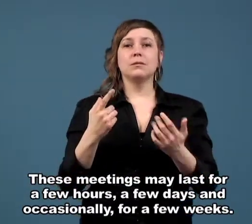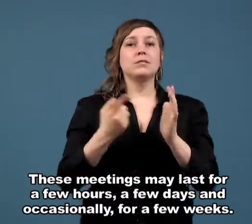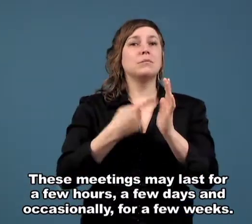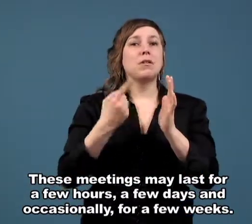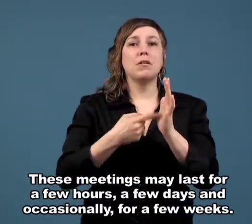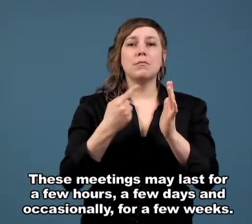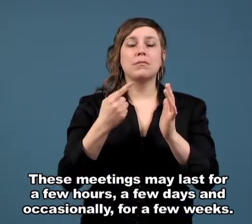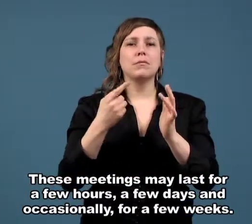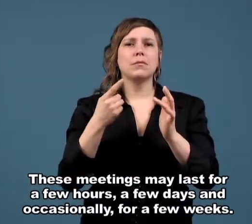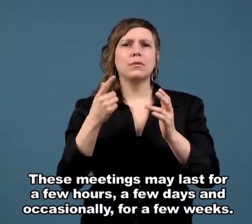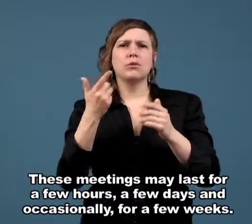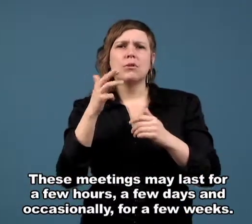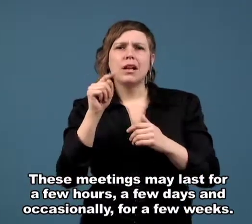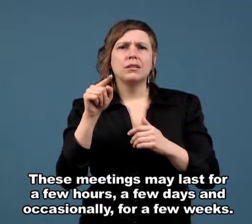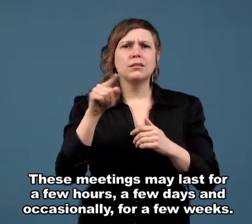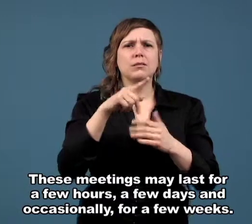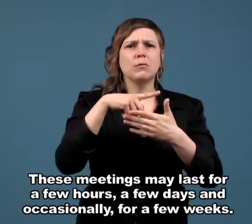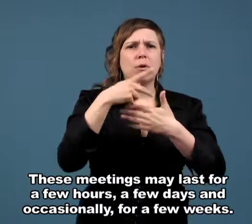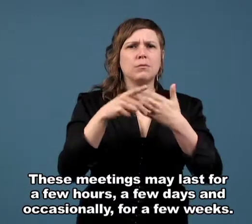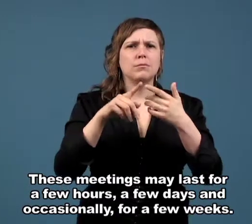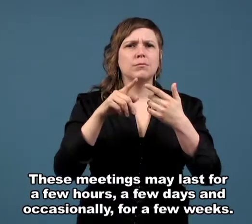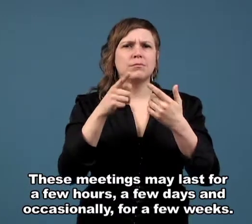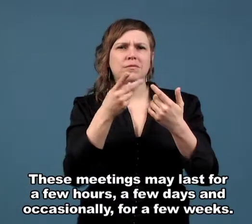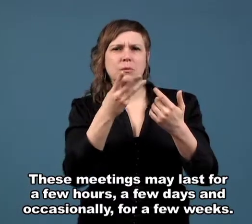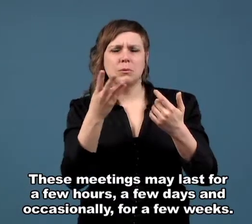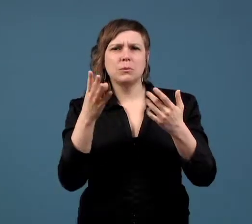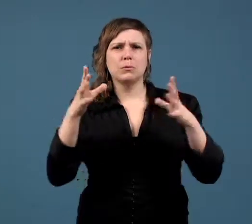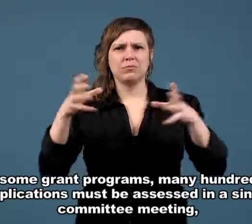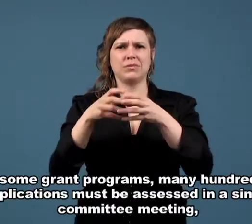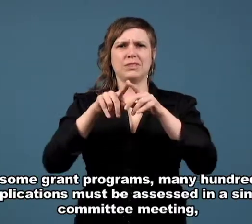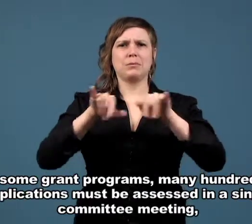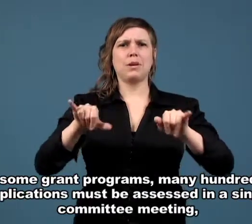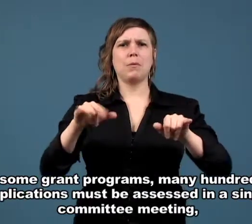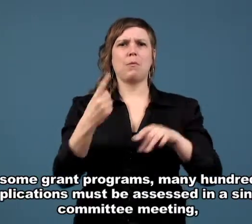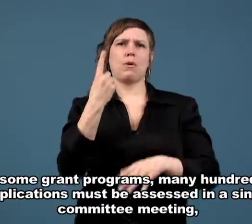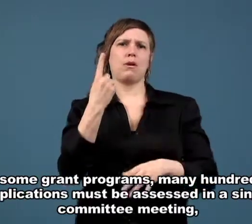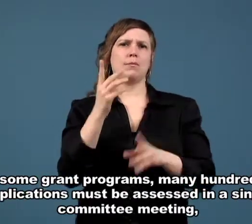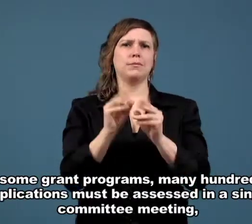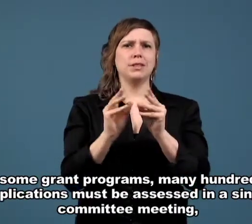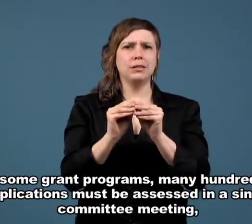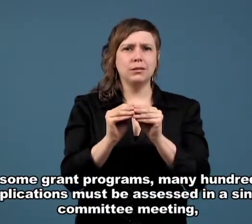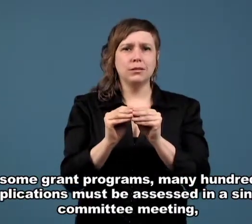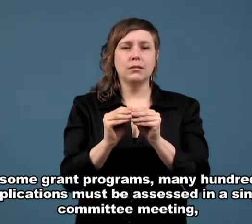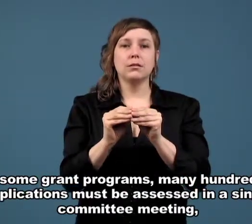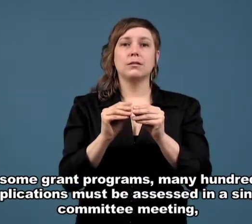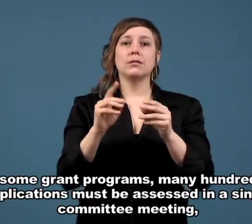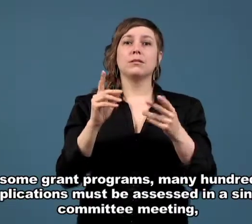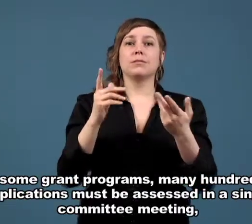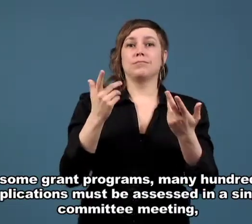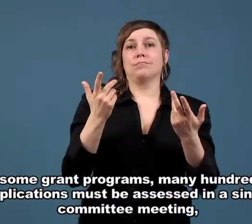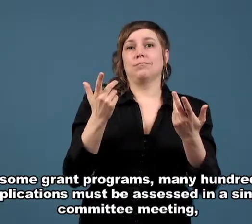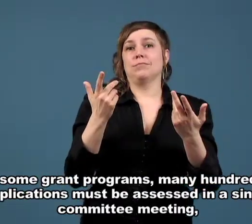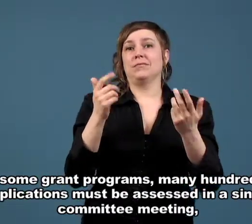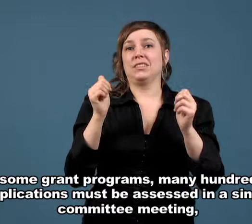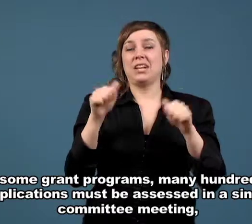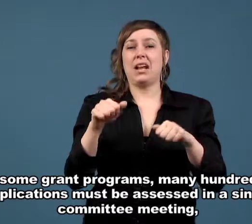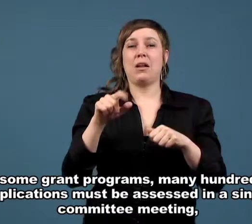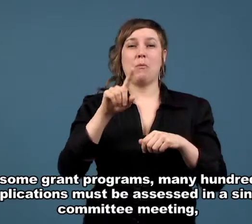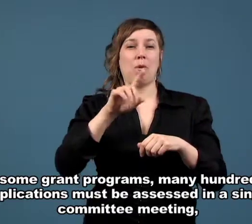hours, a few days, and occasionally for a few weeks. For some grant programs, many hundreds of applications must be assessed in